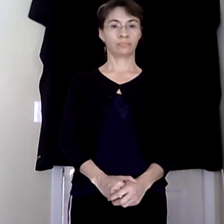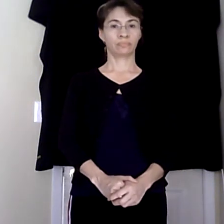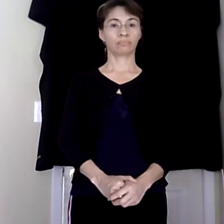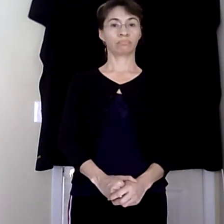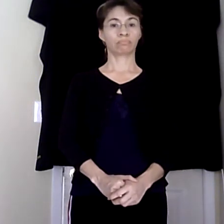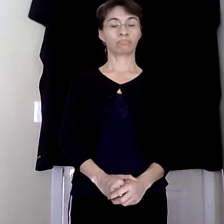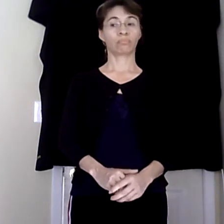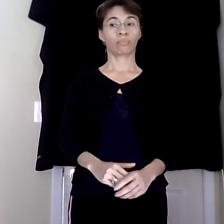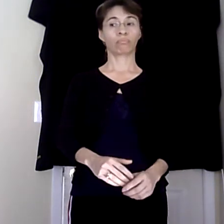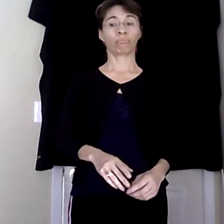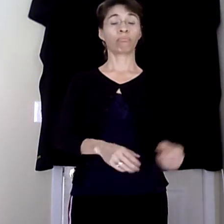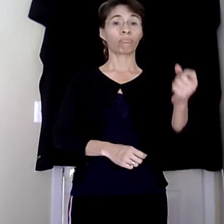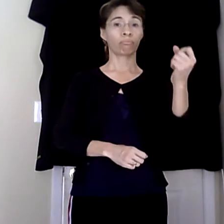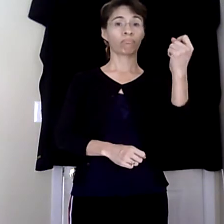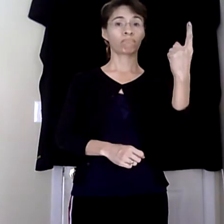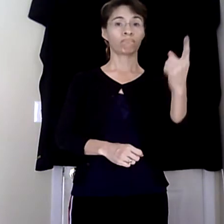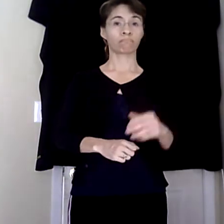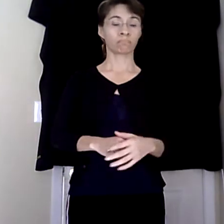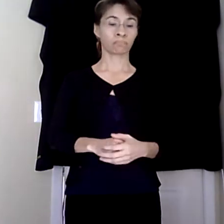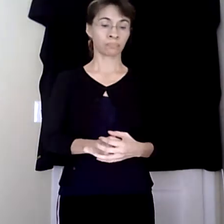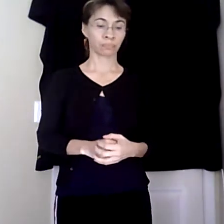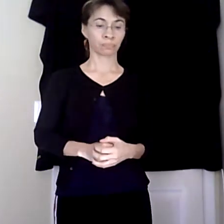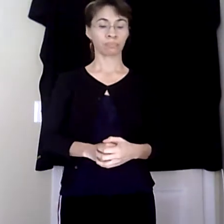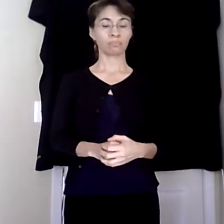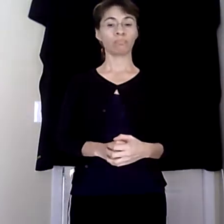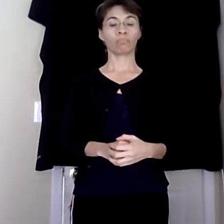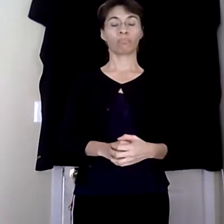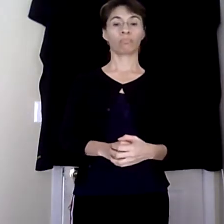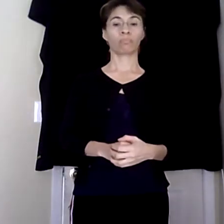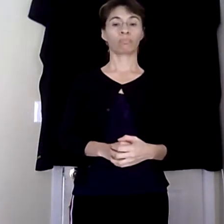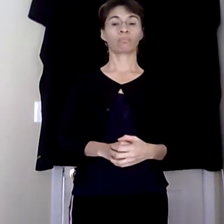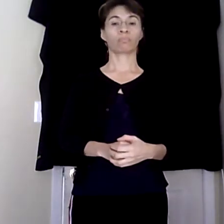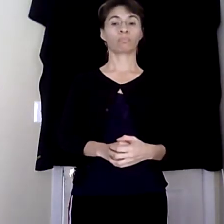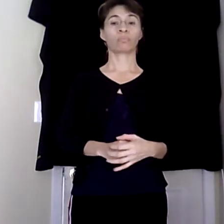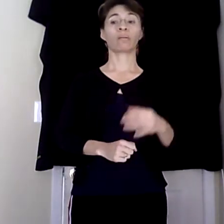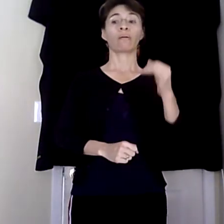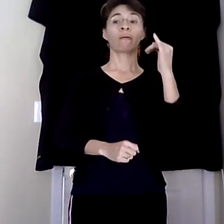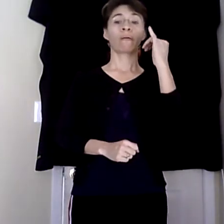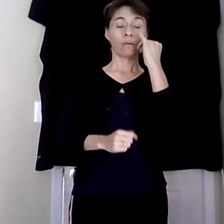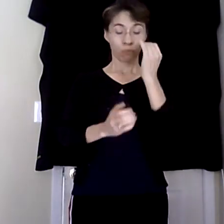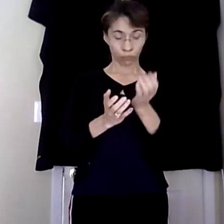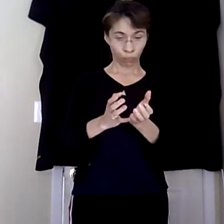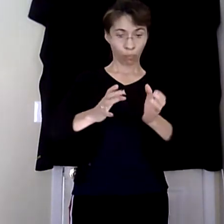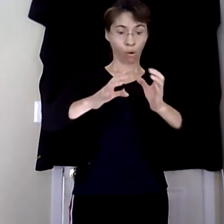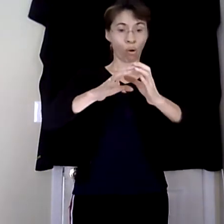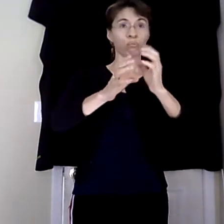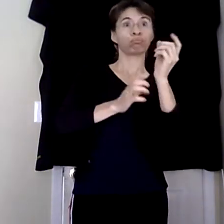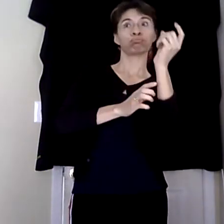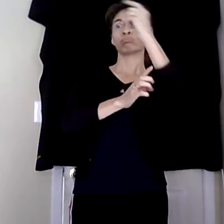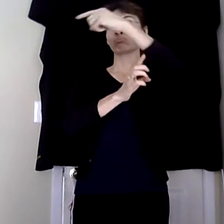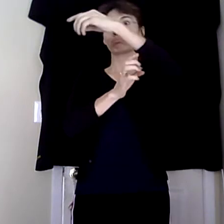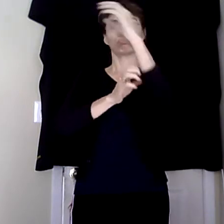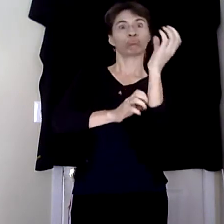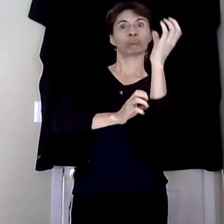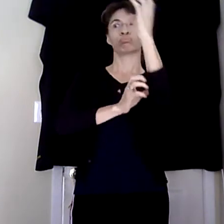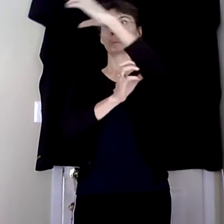Okay, I can understand that. The only thing is that if it does go into your yard, maybe if they were